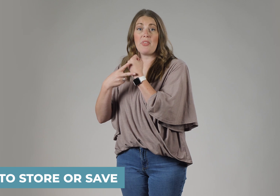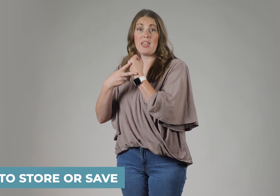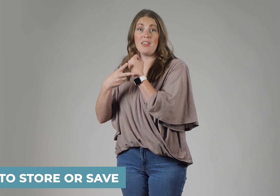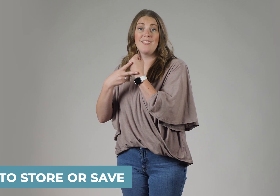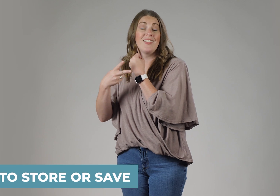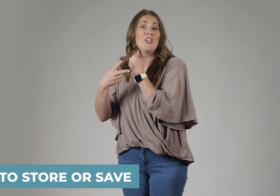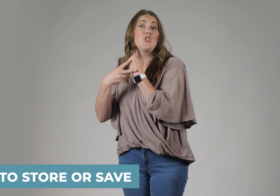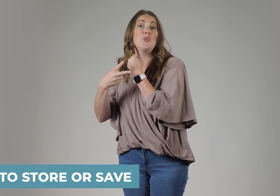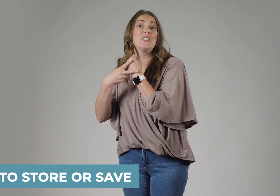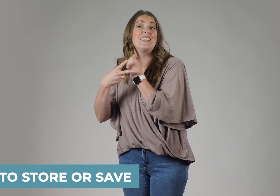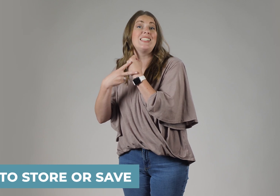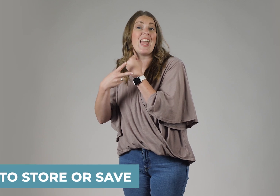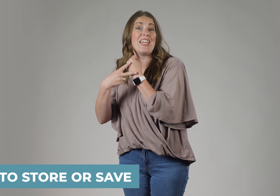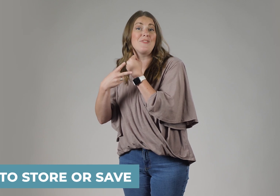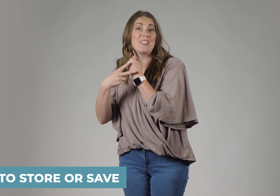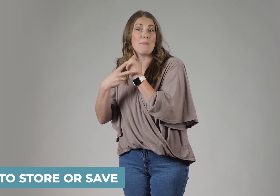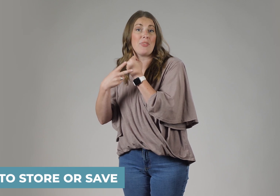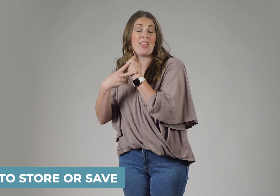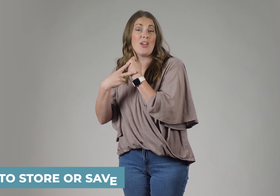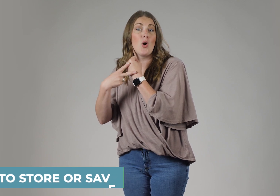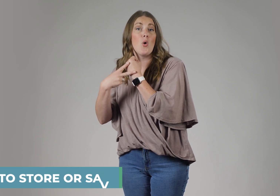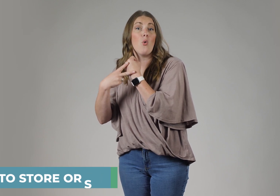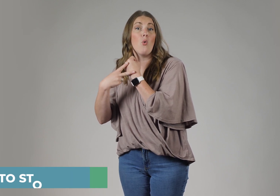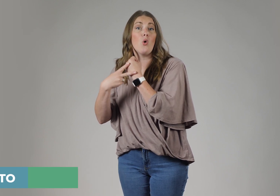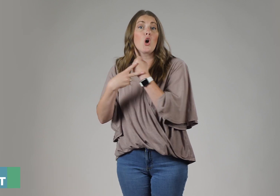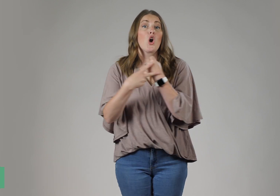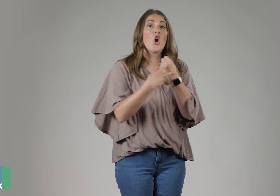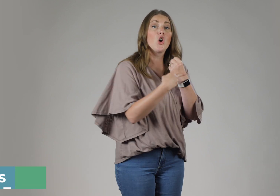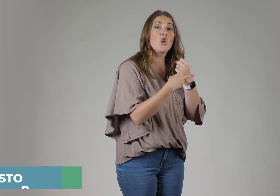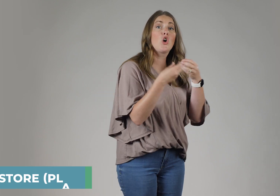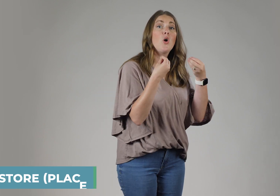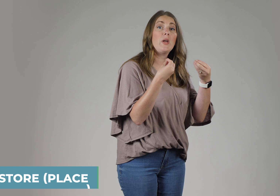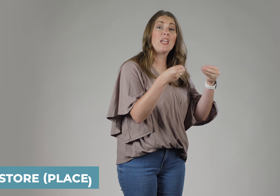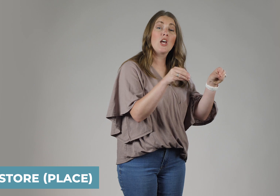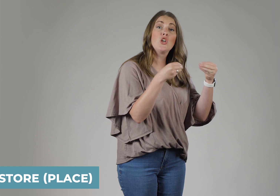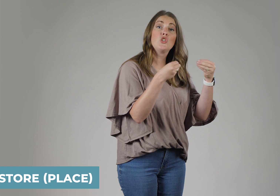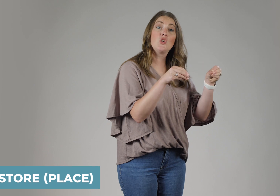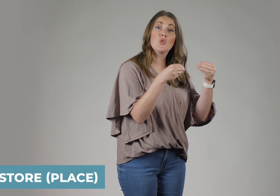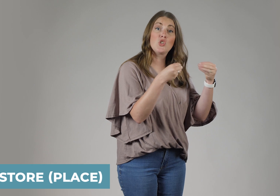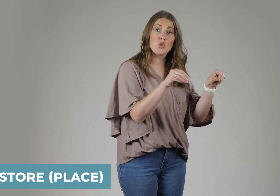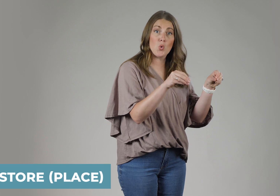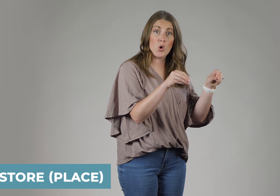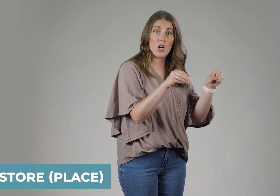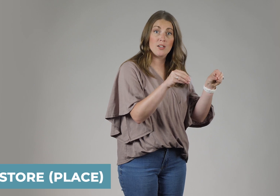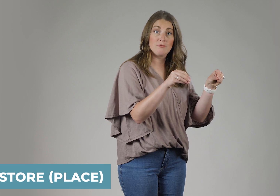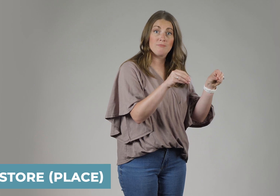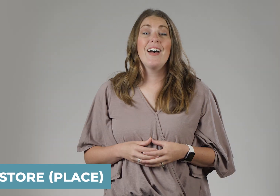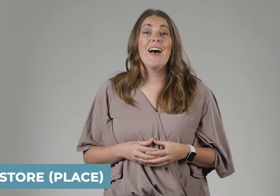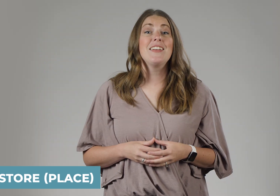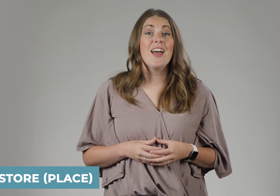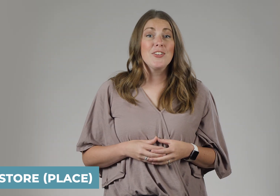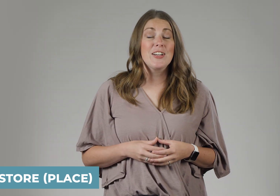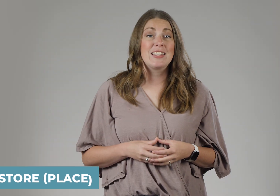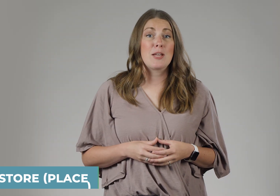something, to save something, or going to the store. Another